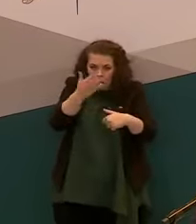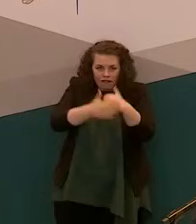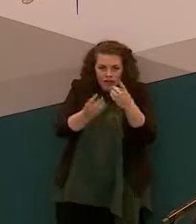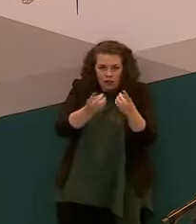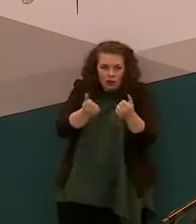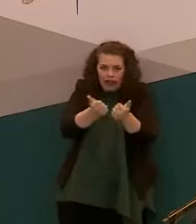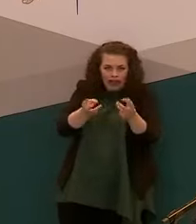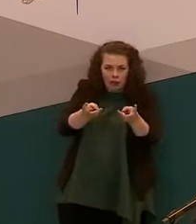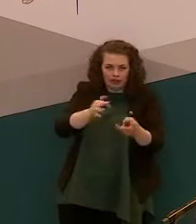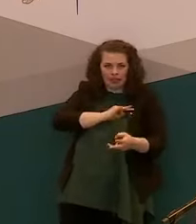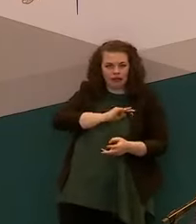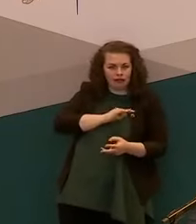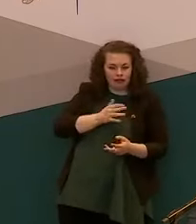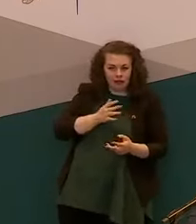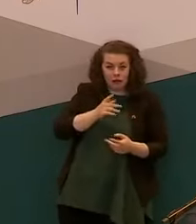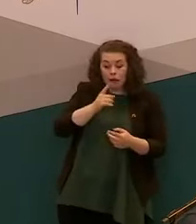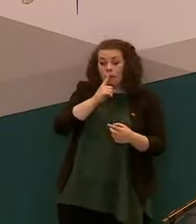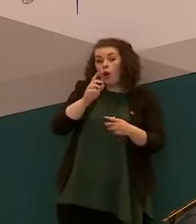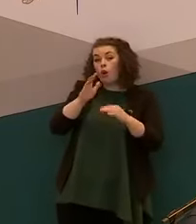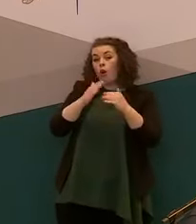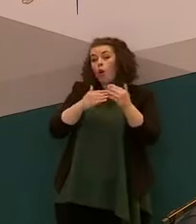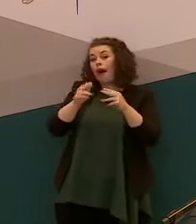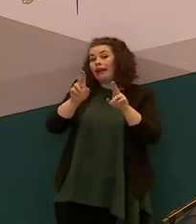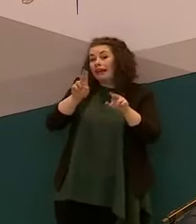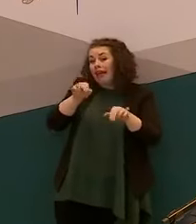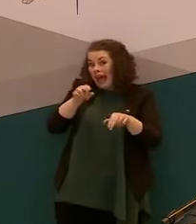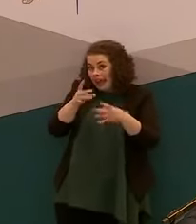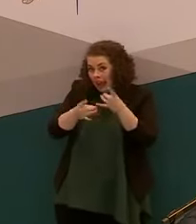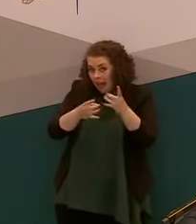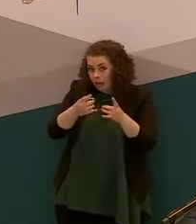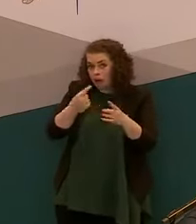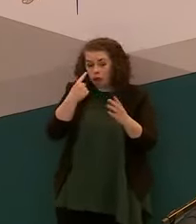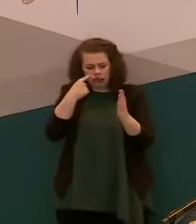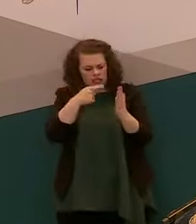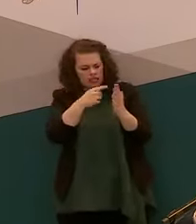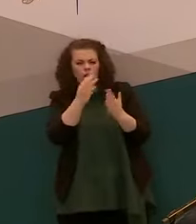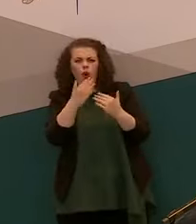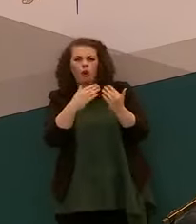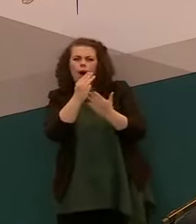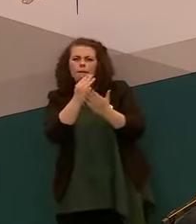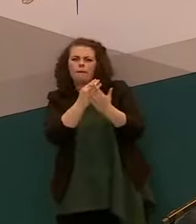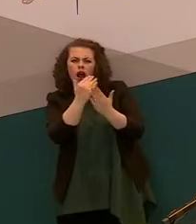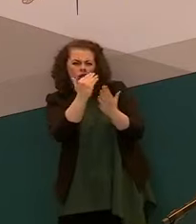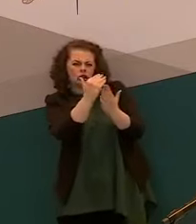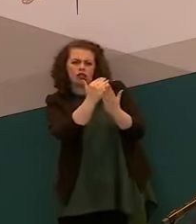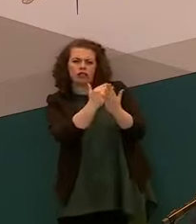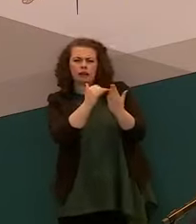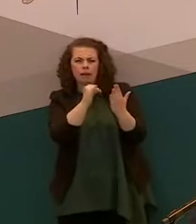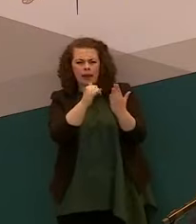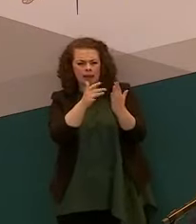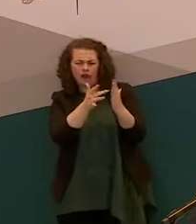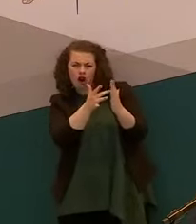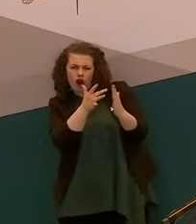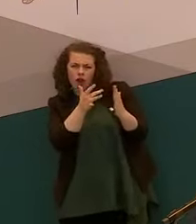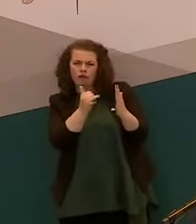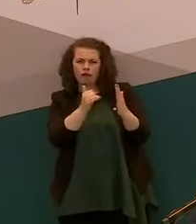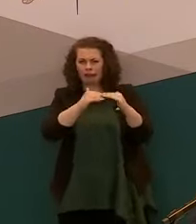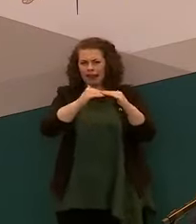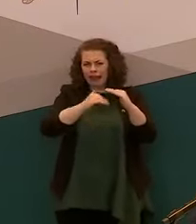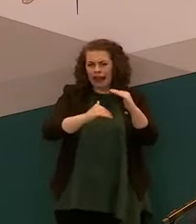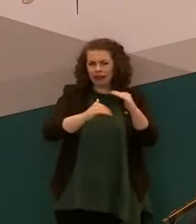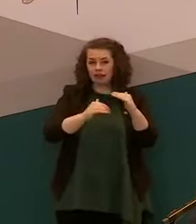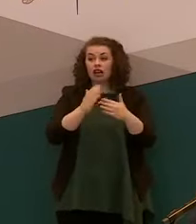could happen in a situation where we begin to identify some measures to relax, that the message might get out in a sense that this is